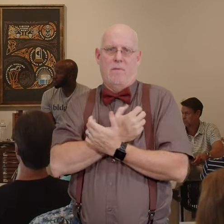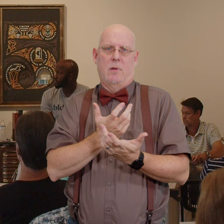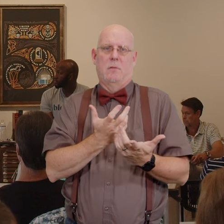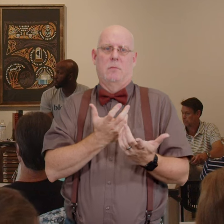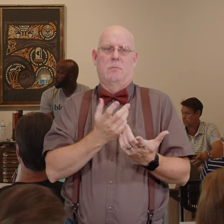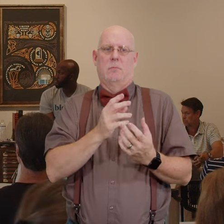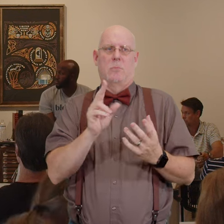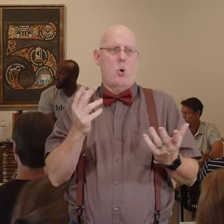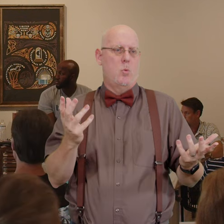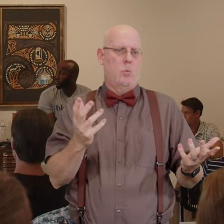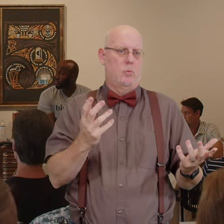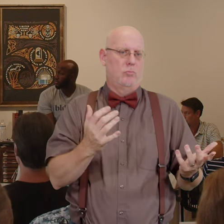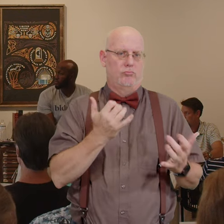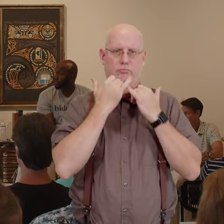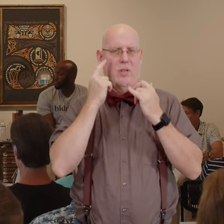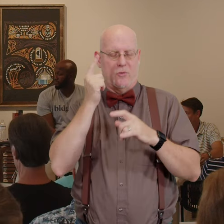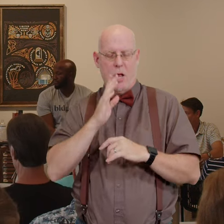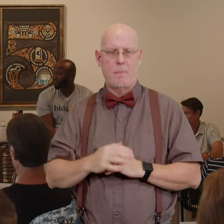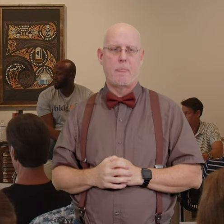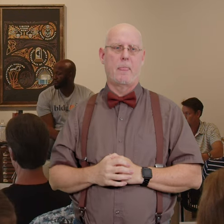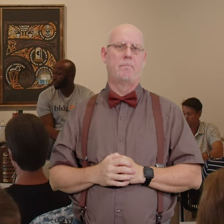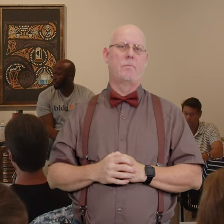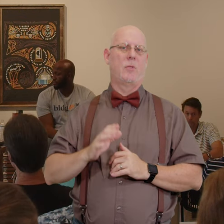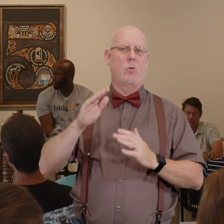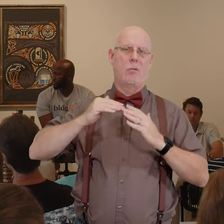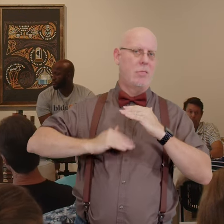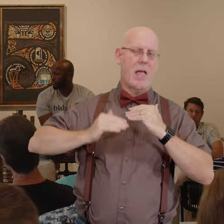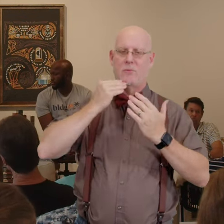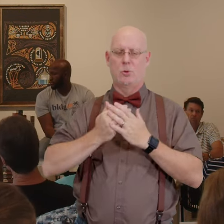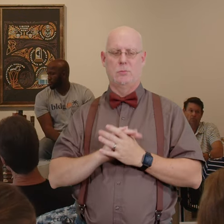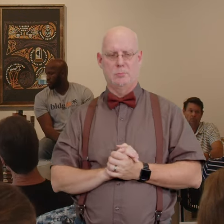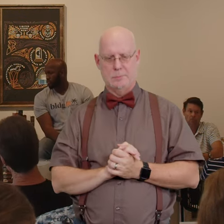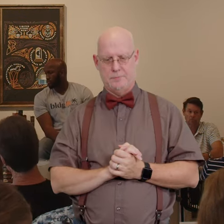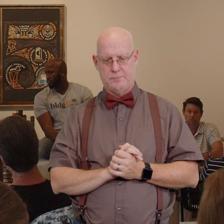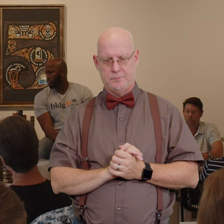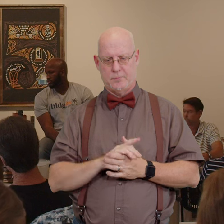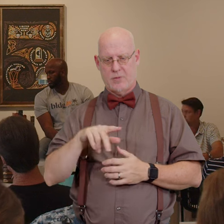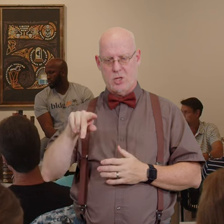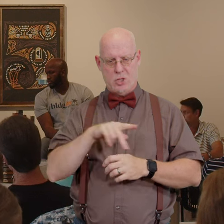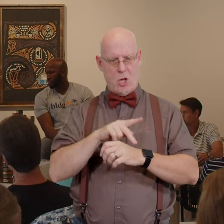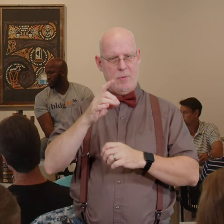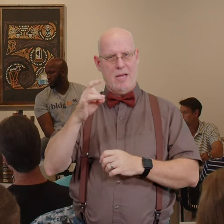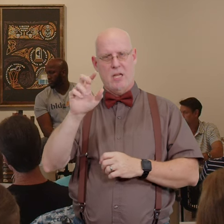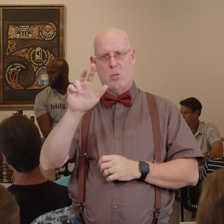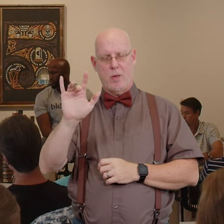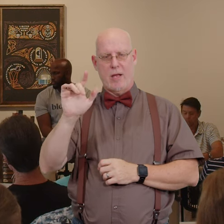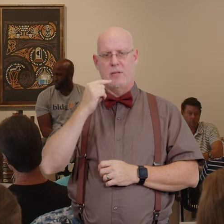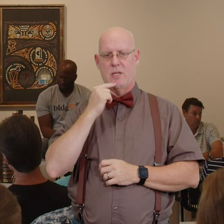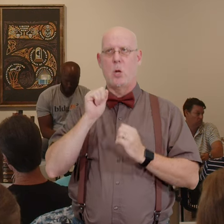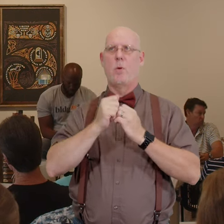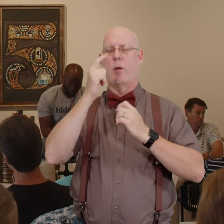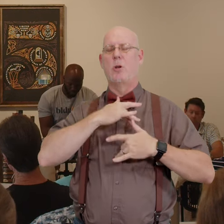loves. And there's no injustice in God or lack of goodness. In Psalm 18:25, it